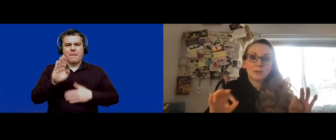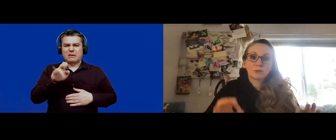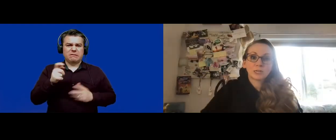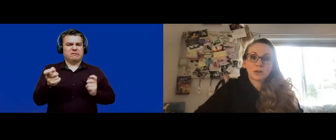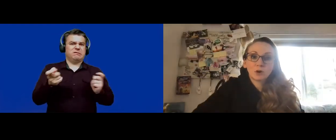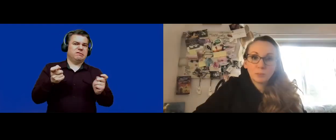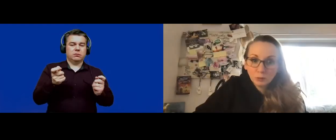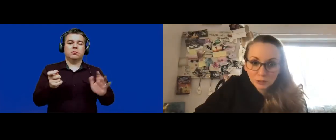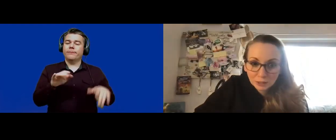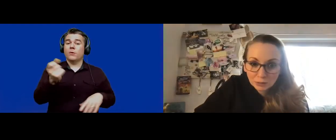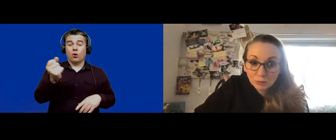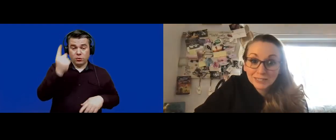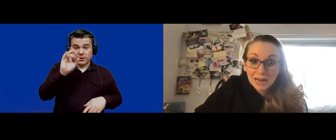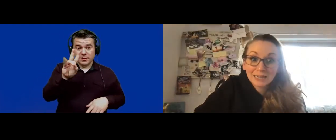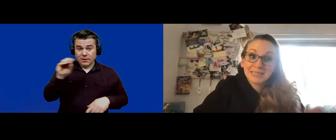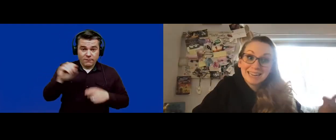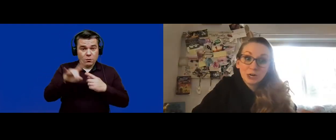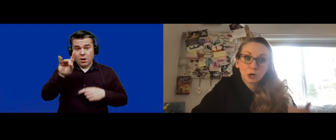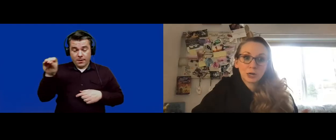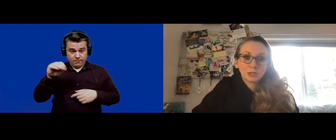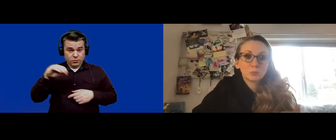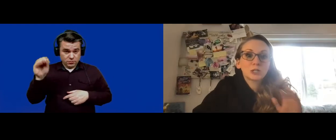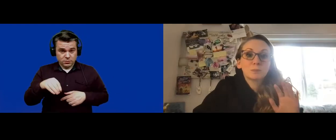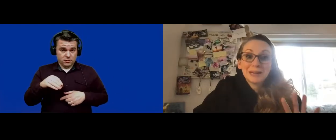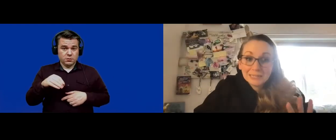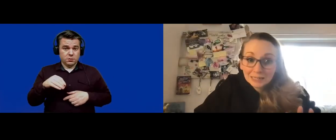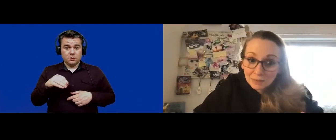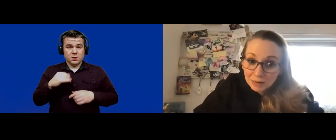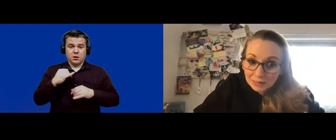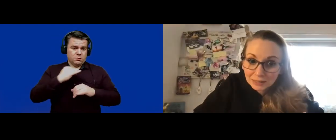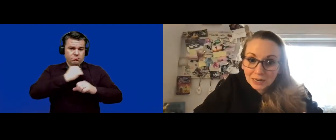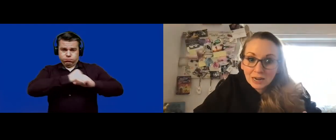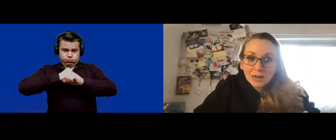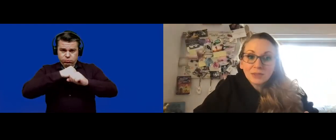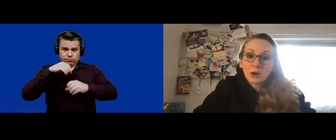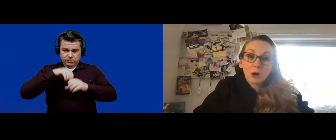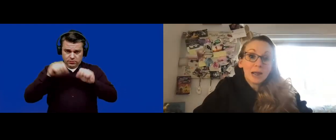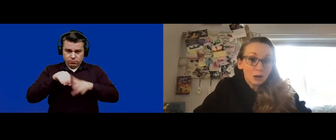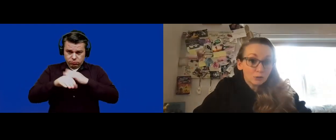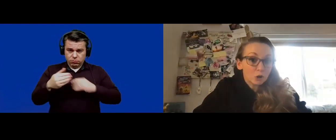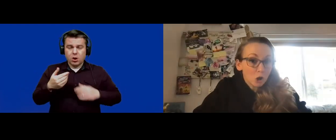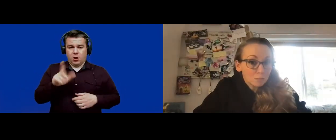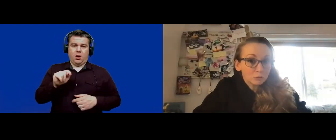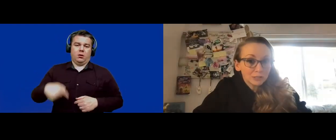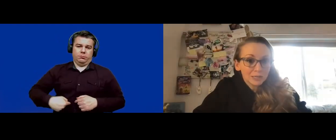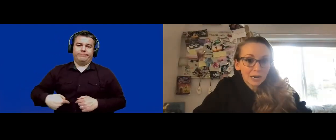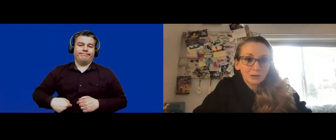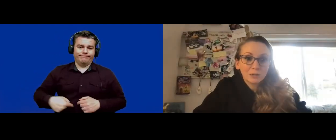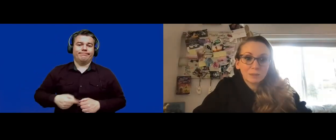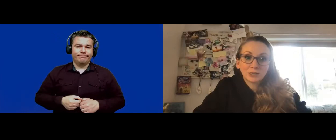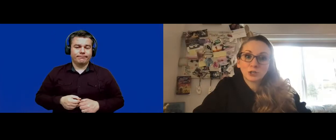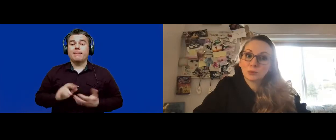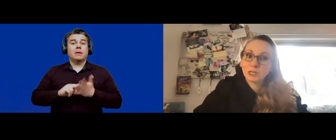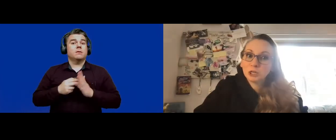to 80% of our immune system resides in our guts, which basically means that our health almost